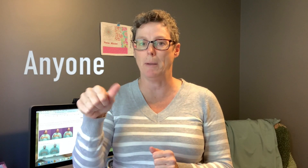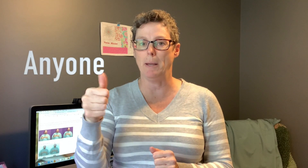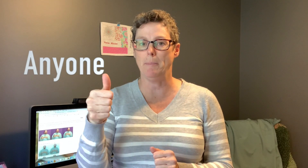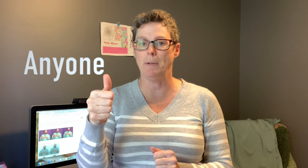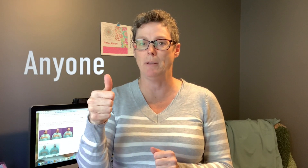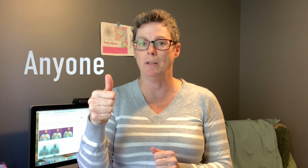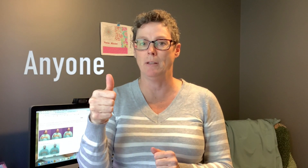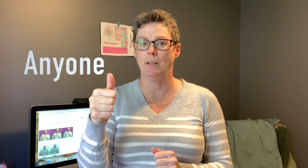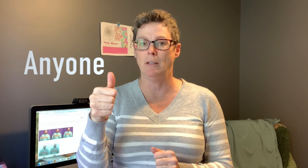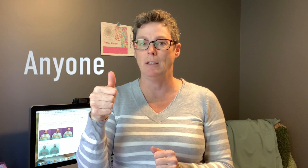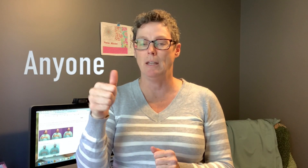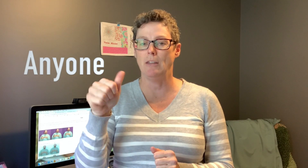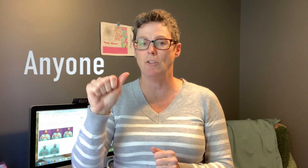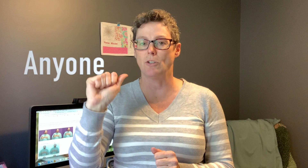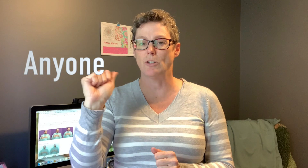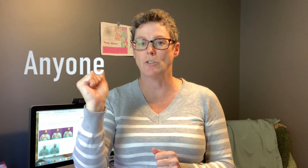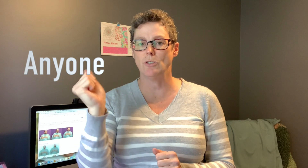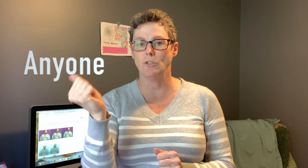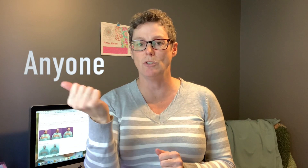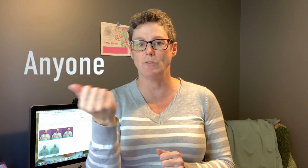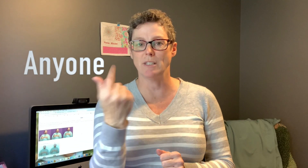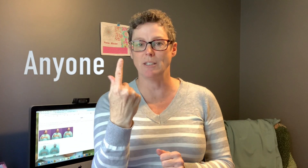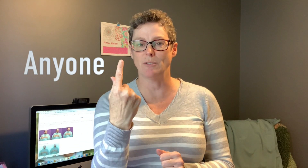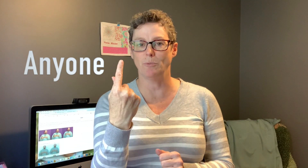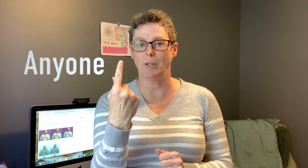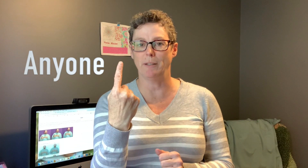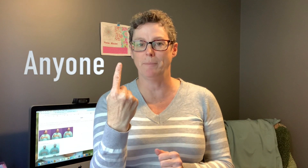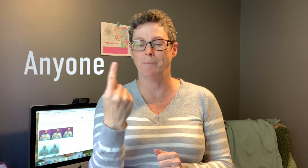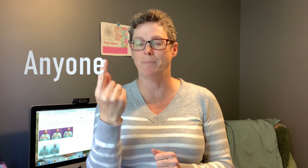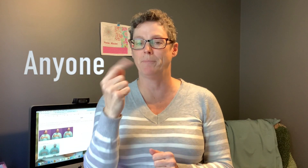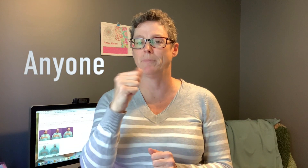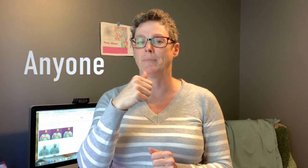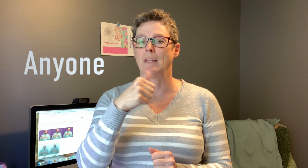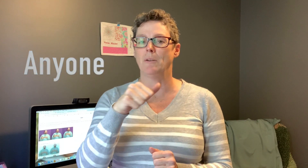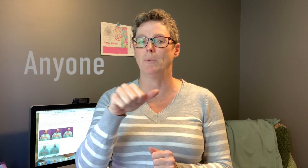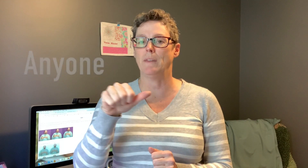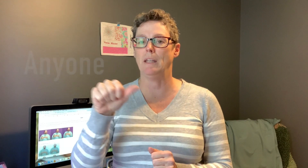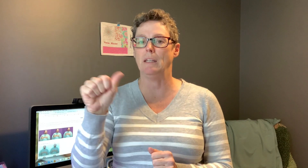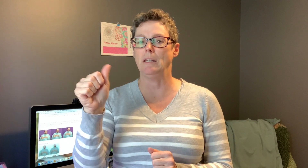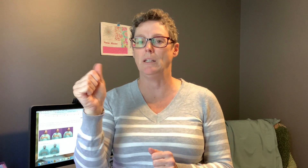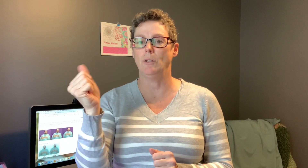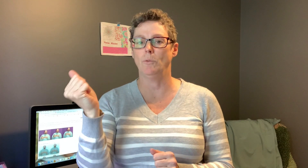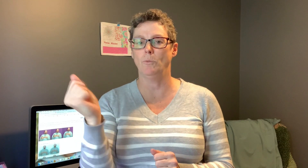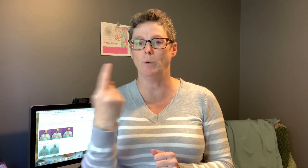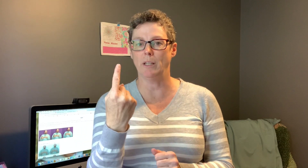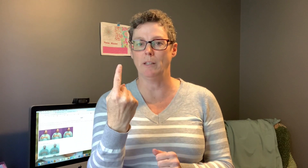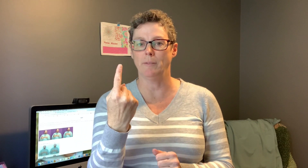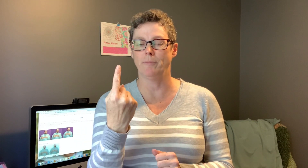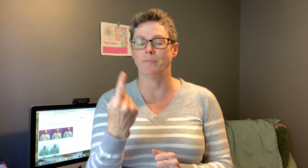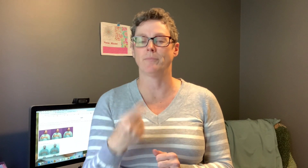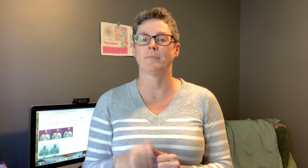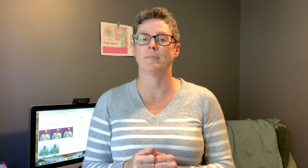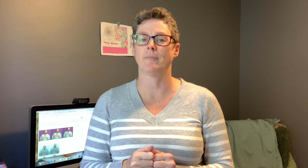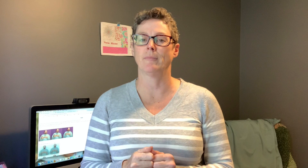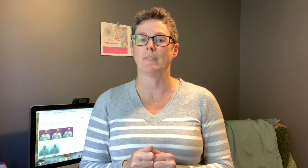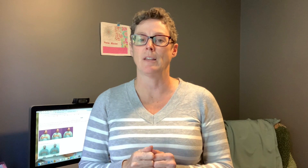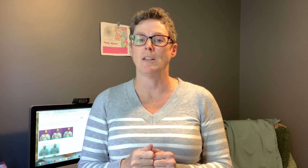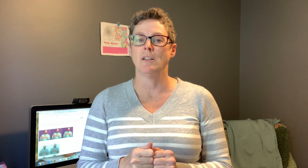up, and then you're going to turn your wrist into one. With any one.